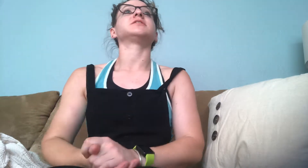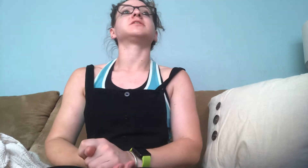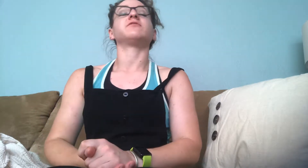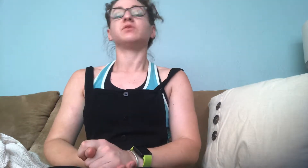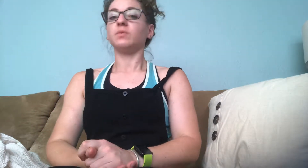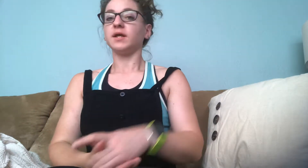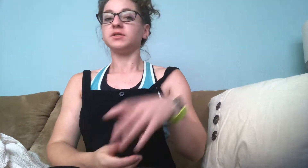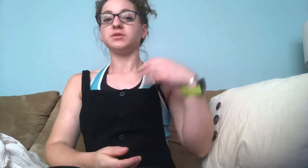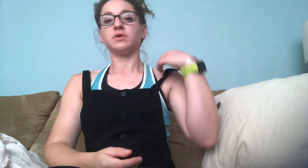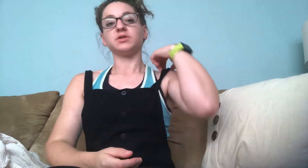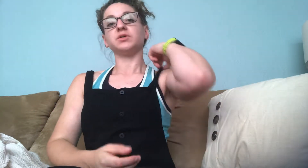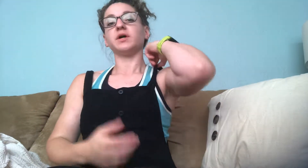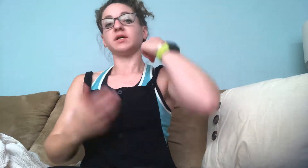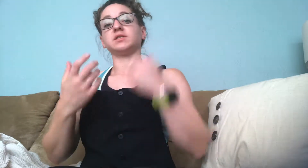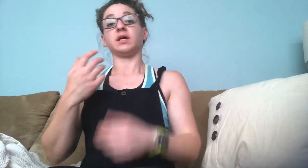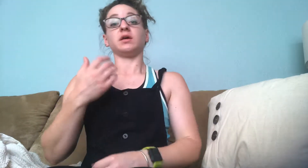ages. If you wanted to also, I could say